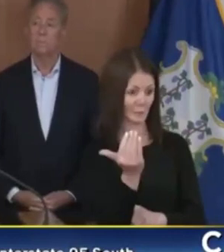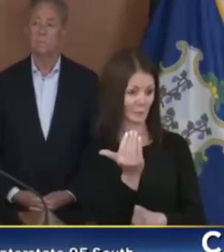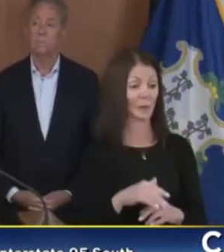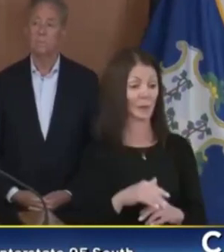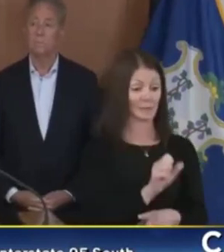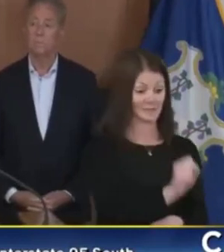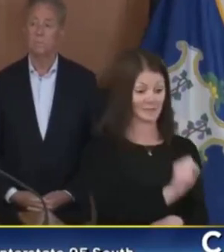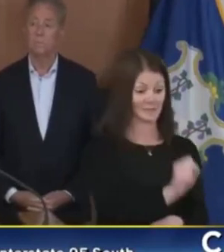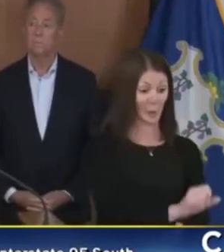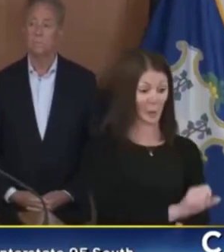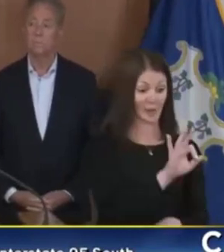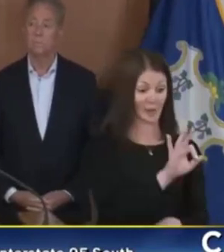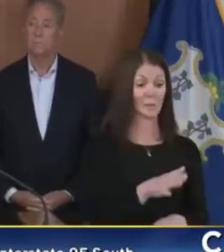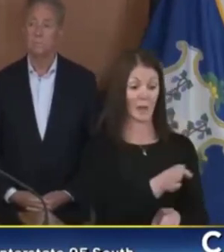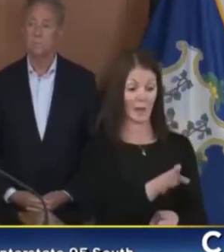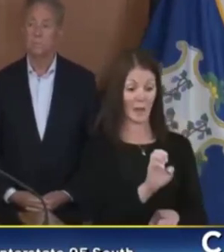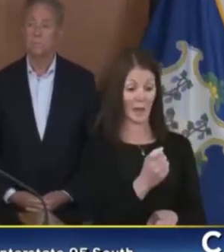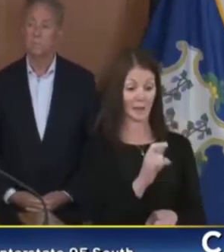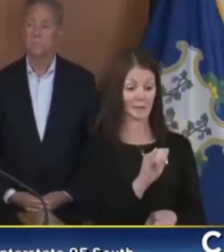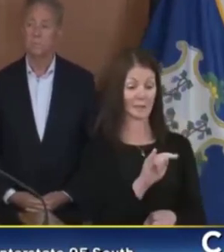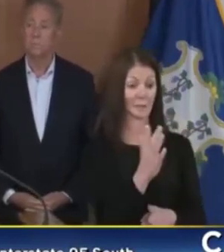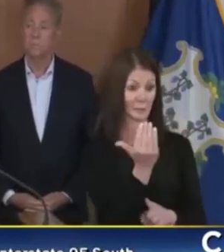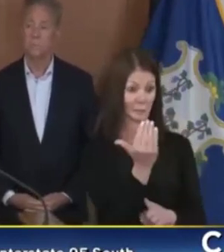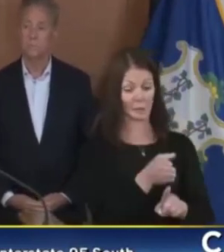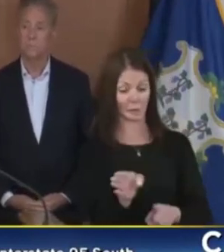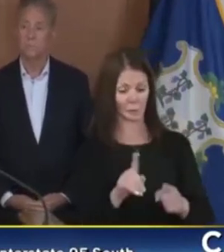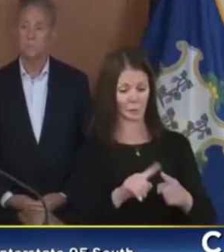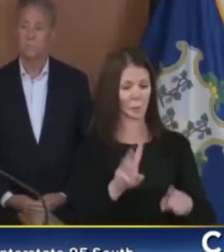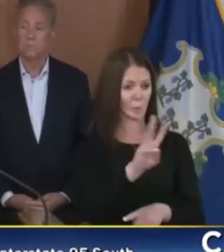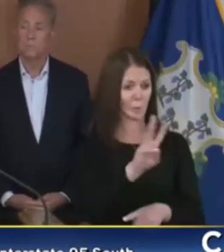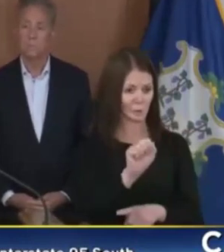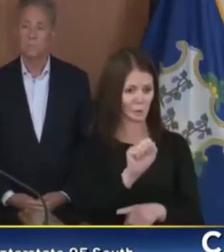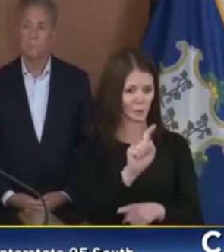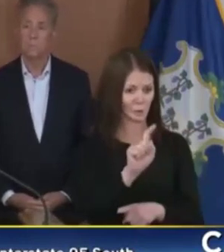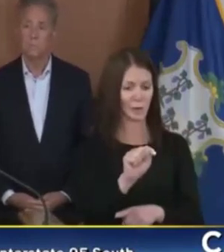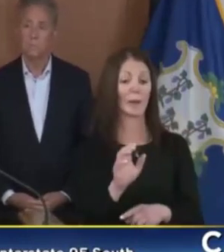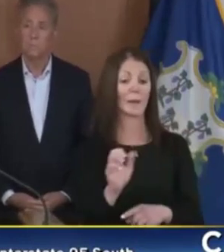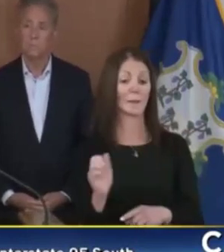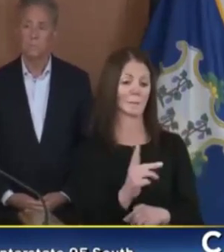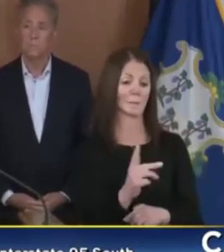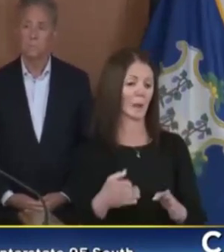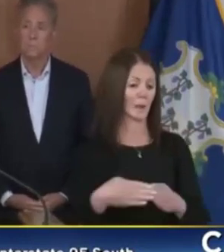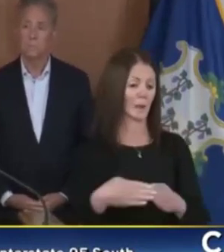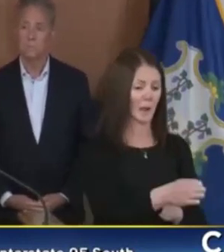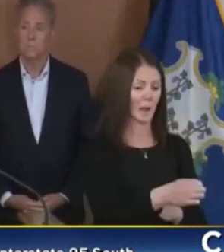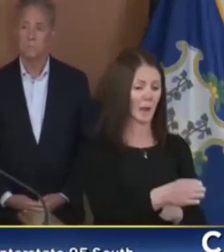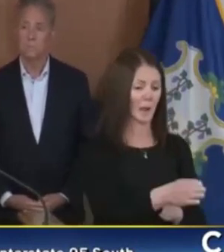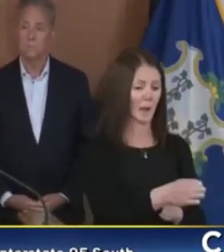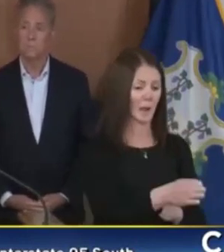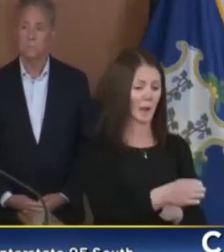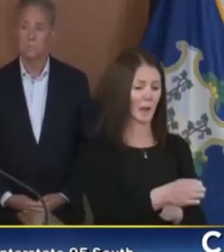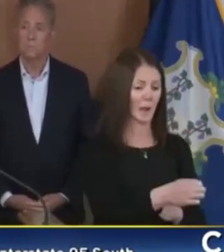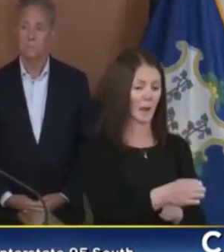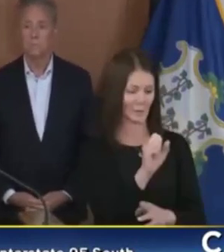exit 15 onto West Street, and then you'll get back on at exit 14 southbound.